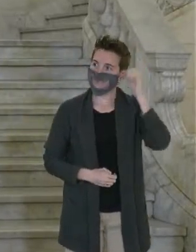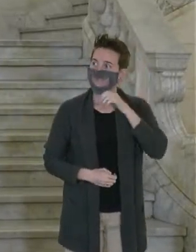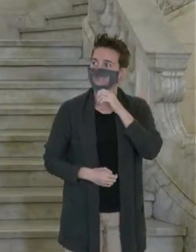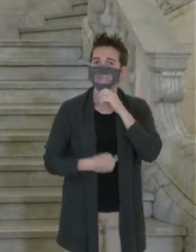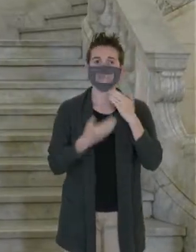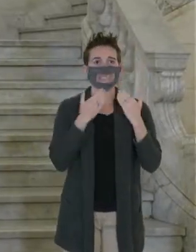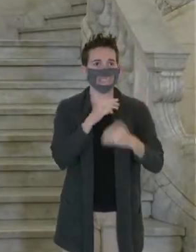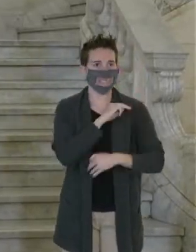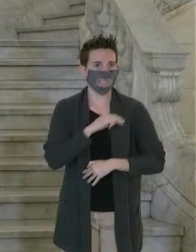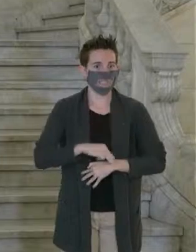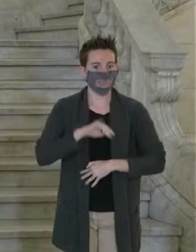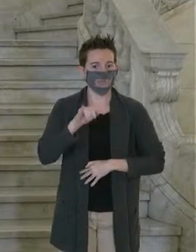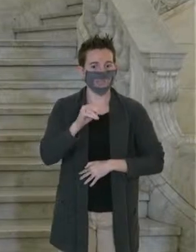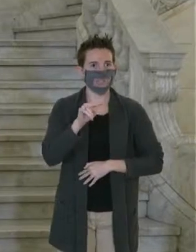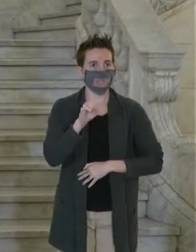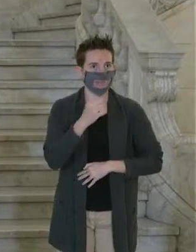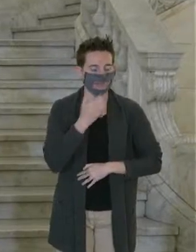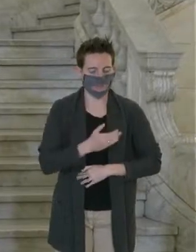Thank you, Mayor Jones.